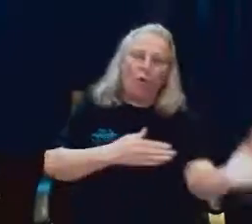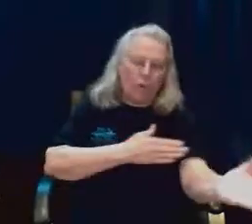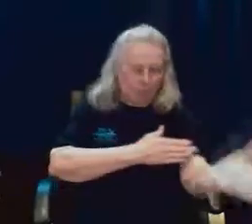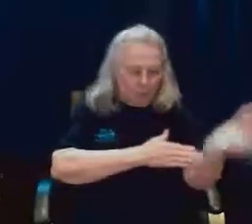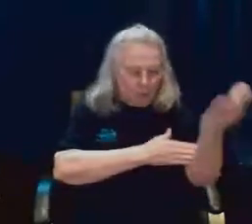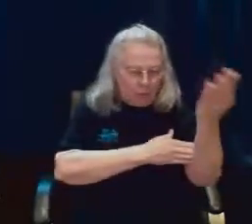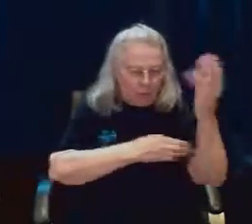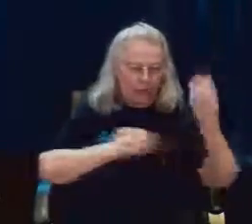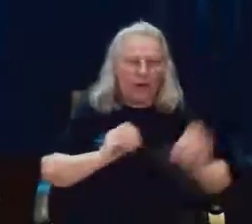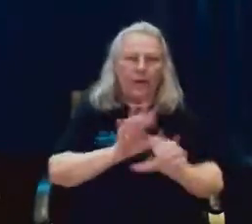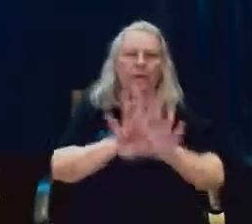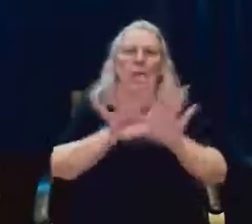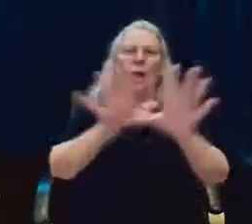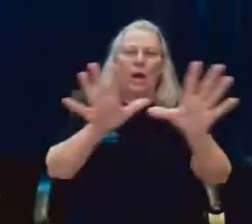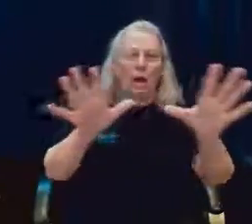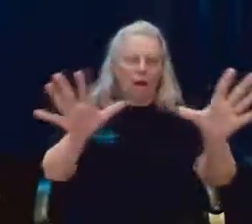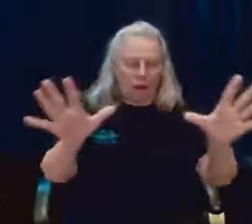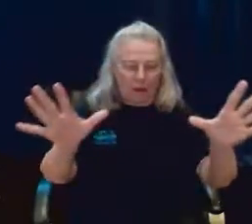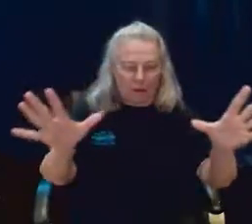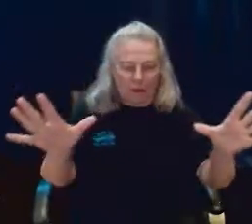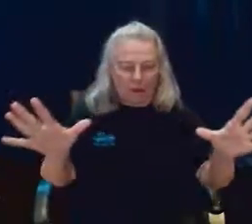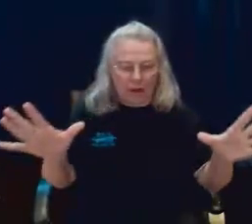for morning light.